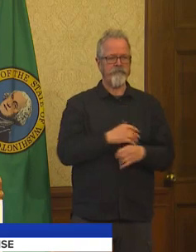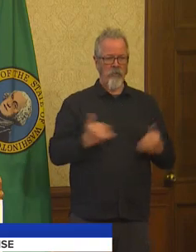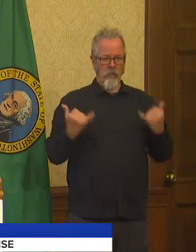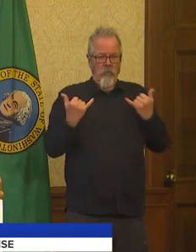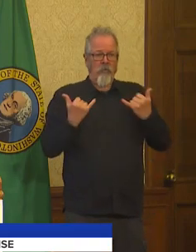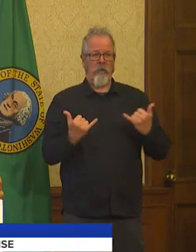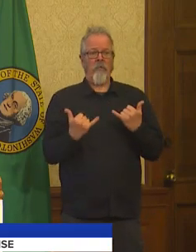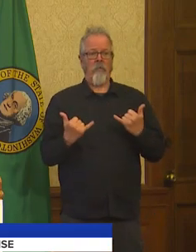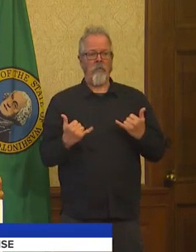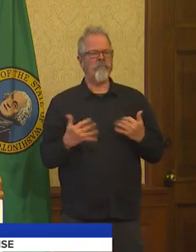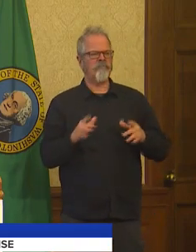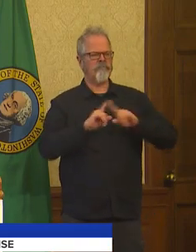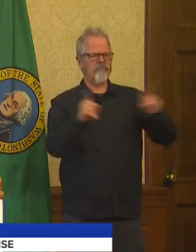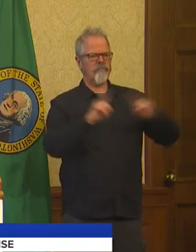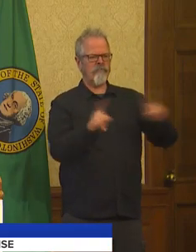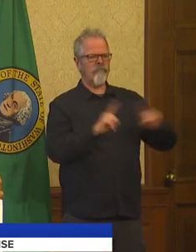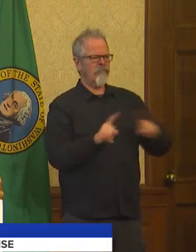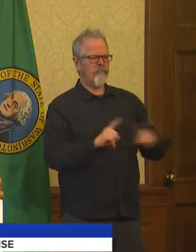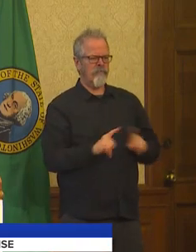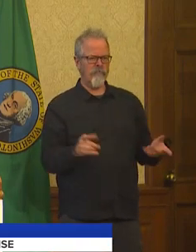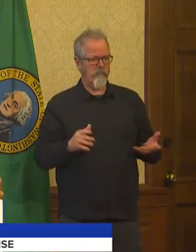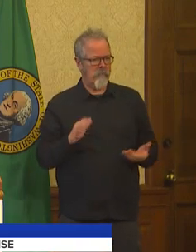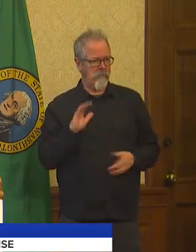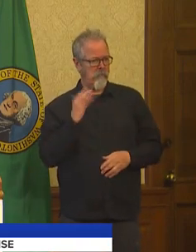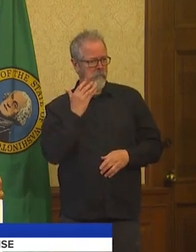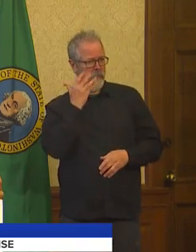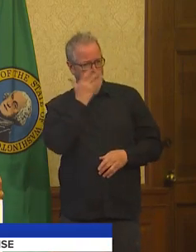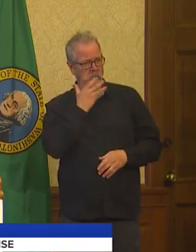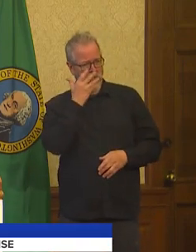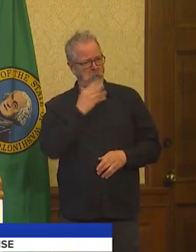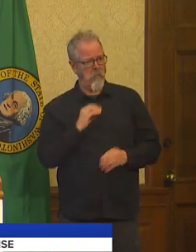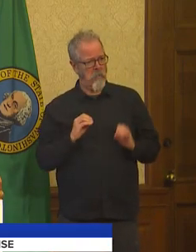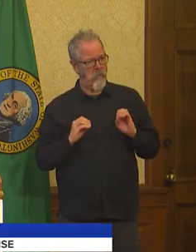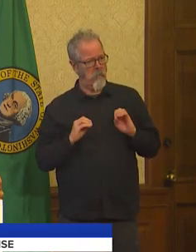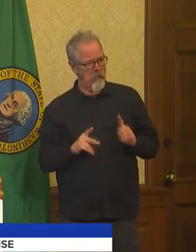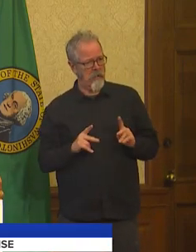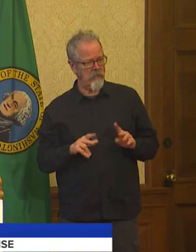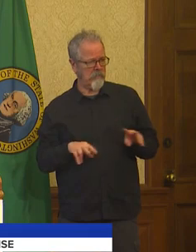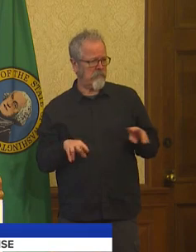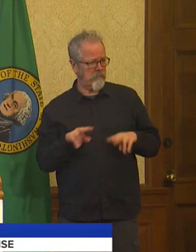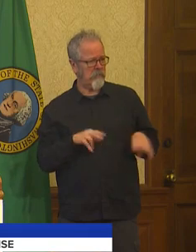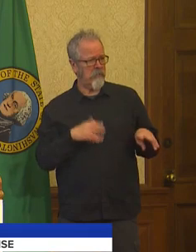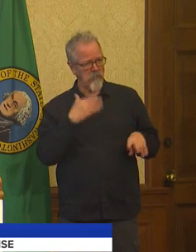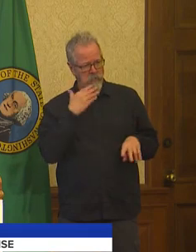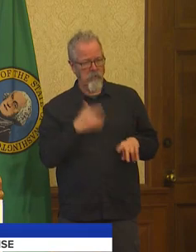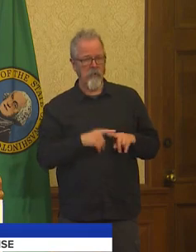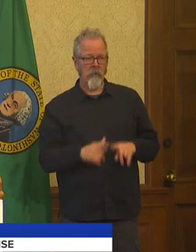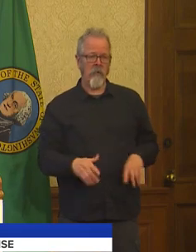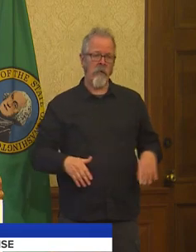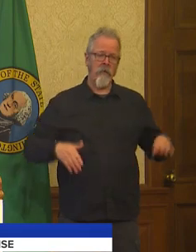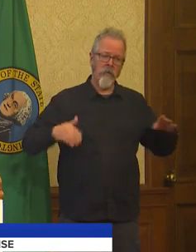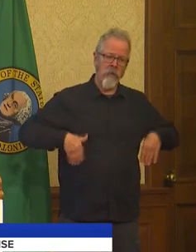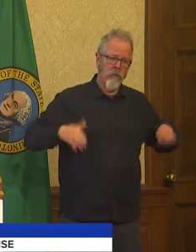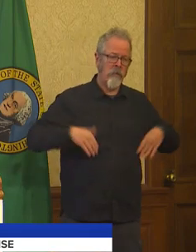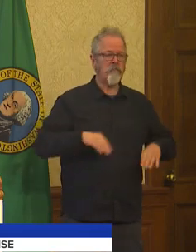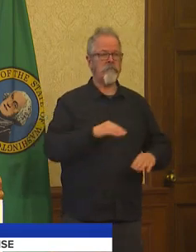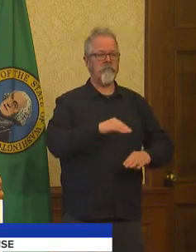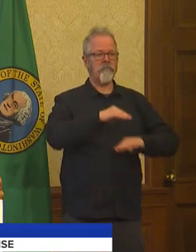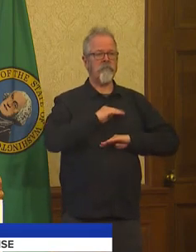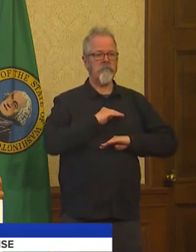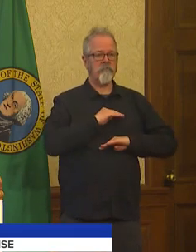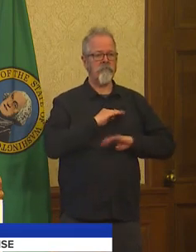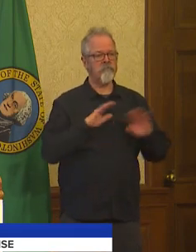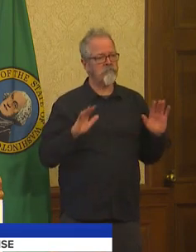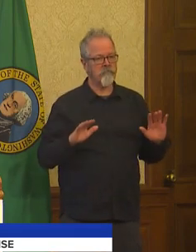our second phase, which is the contact tracing phase. And I want to reiterate this. It is